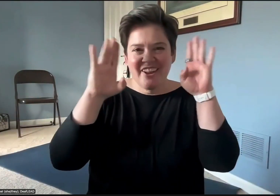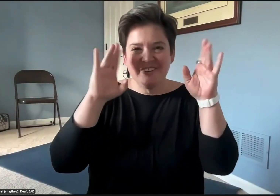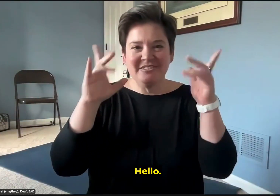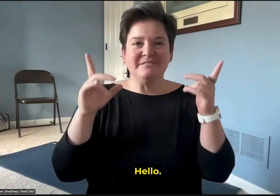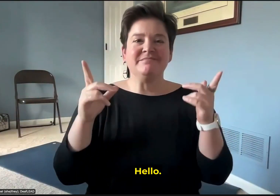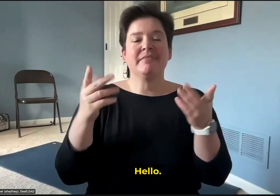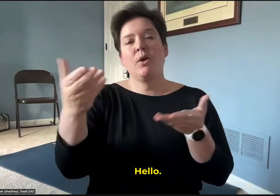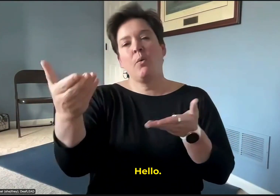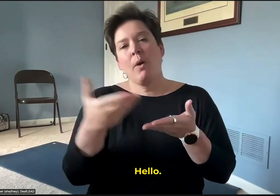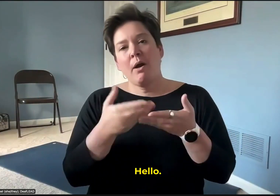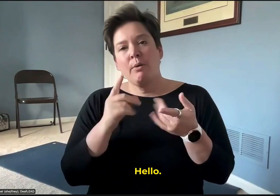Hello,